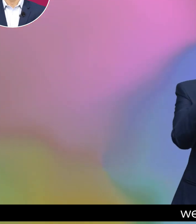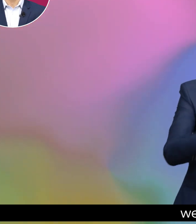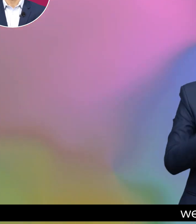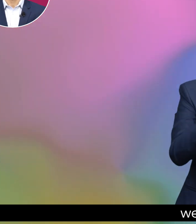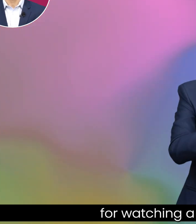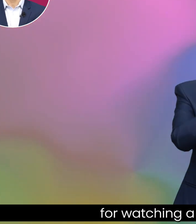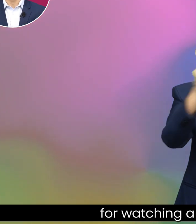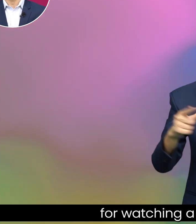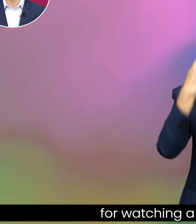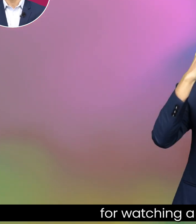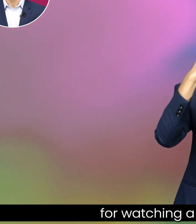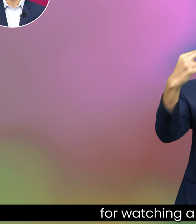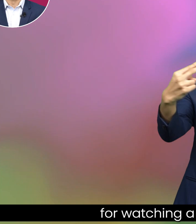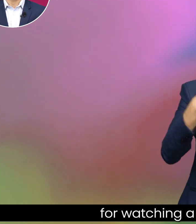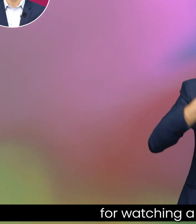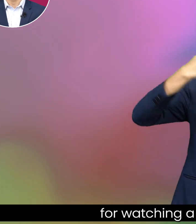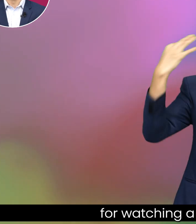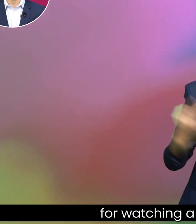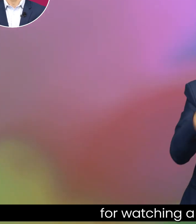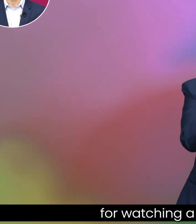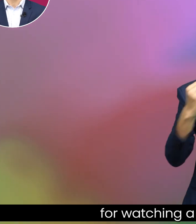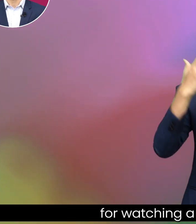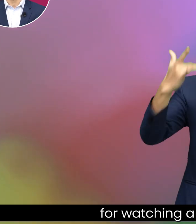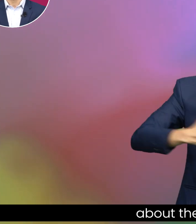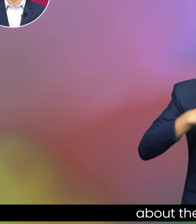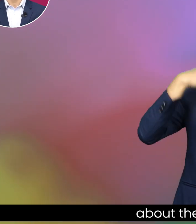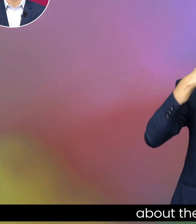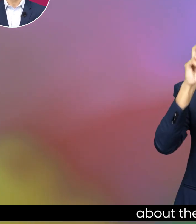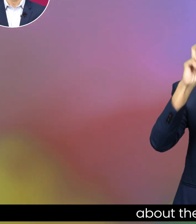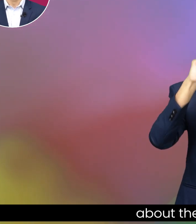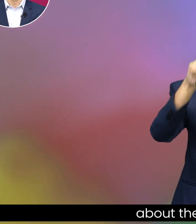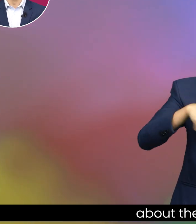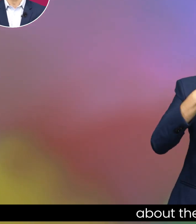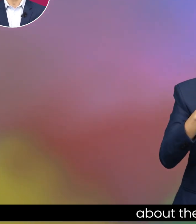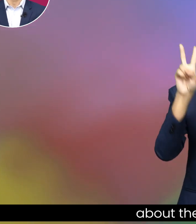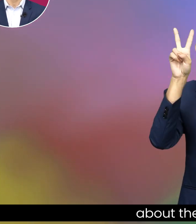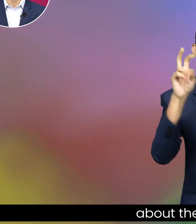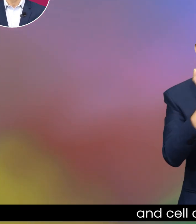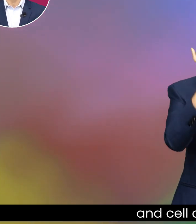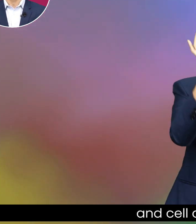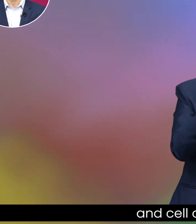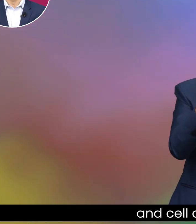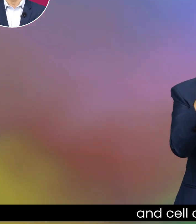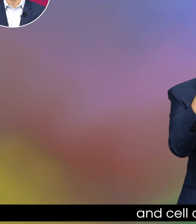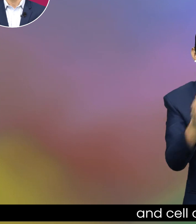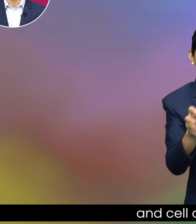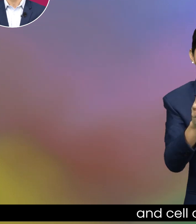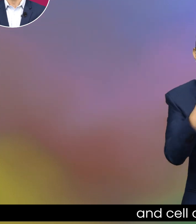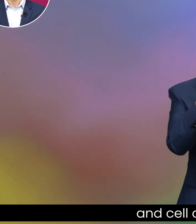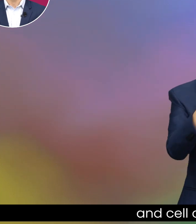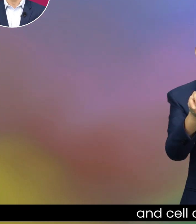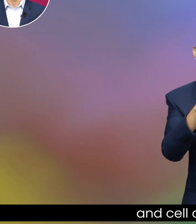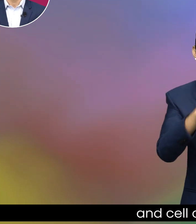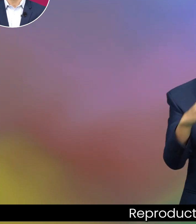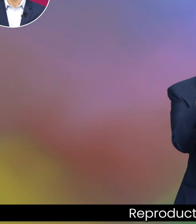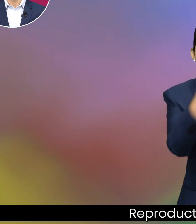Welcome you all for watching a new and interesting video about the topic of cell division and cell cycle from